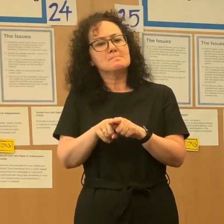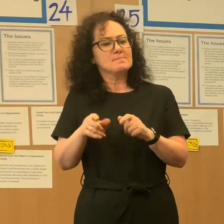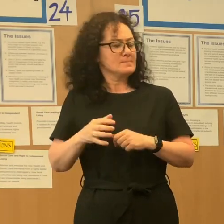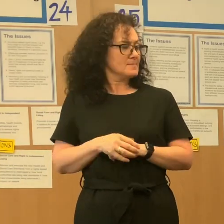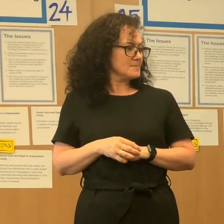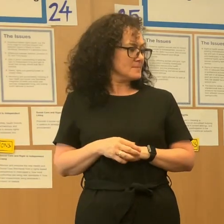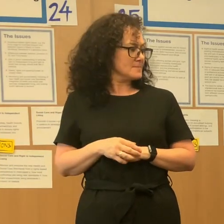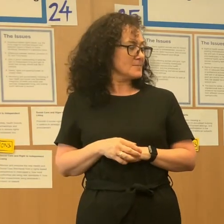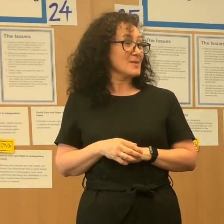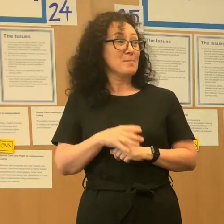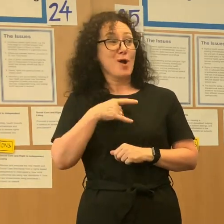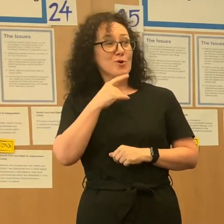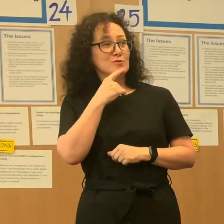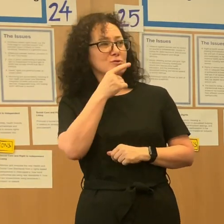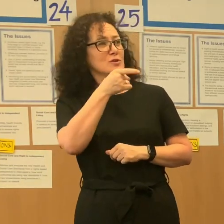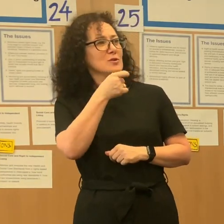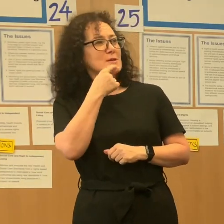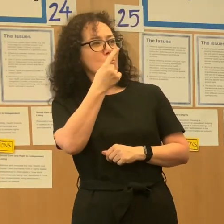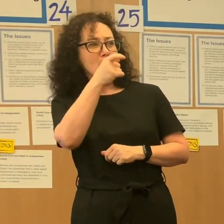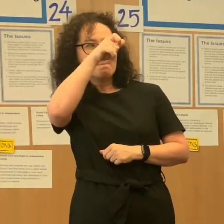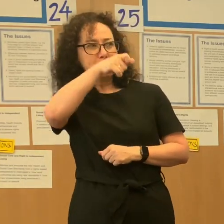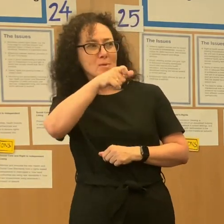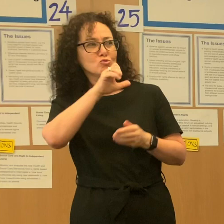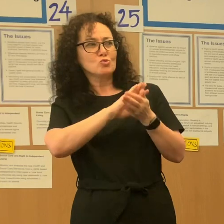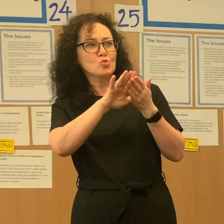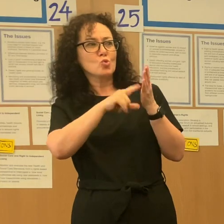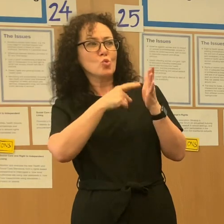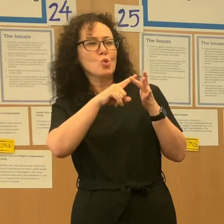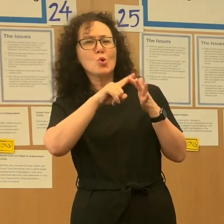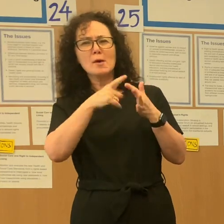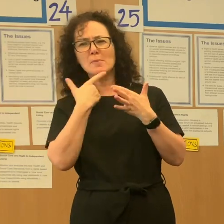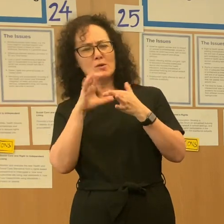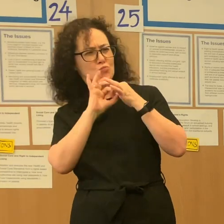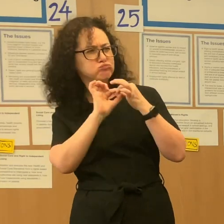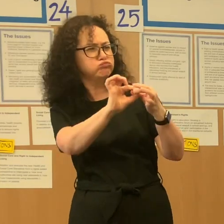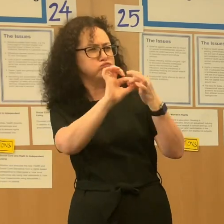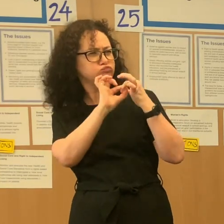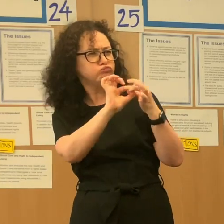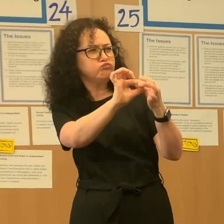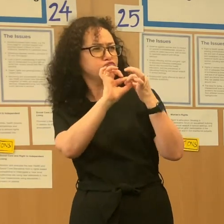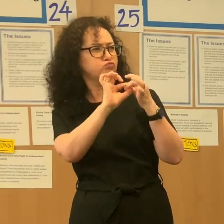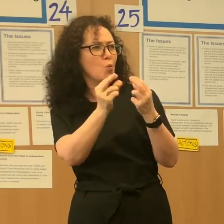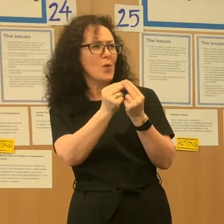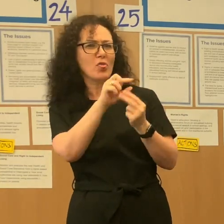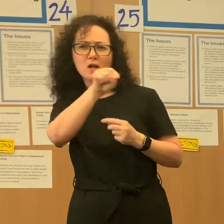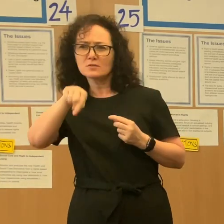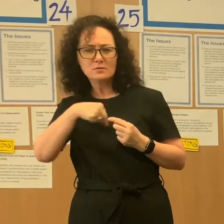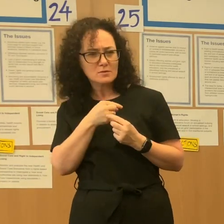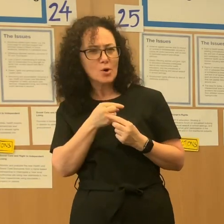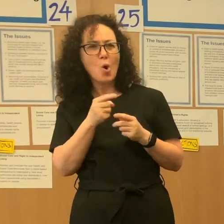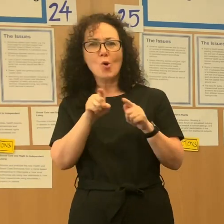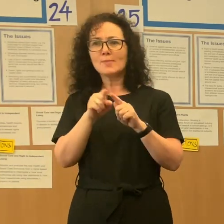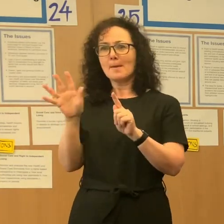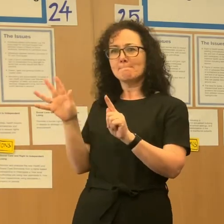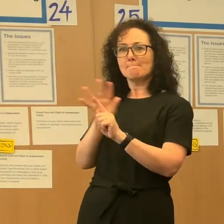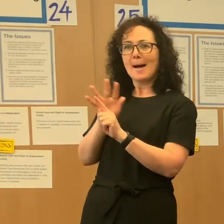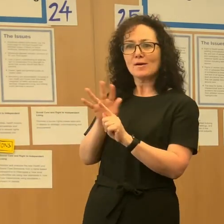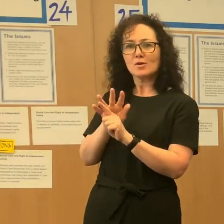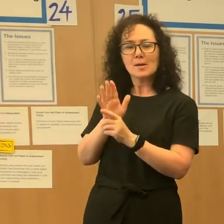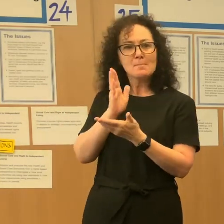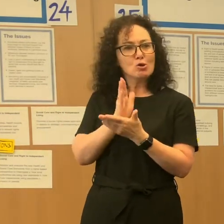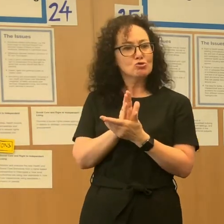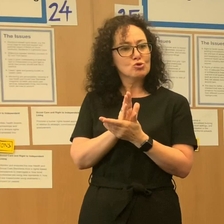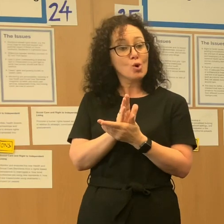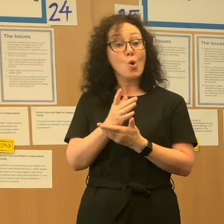out Chloe for particular attention, because she's worked tirelessly with us and been also behind the scenes to make our